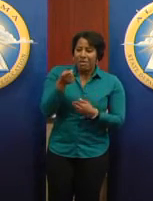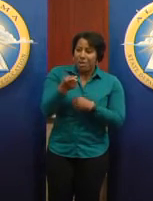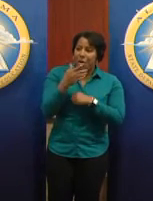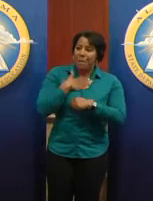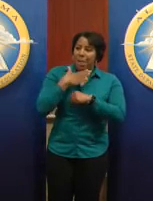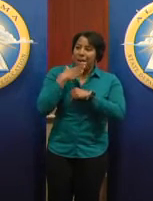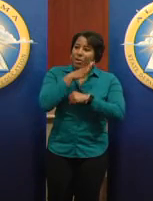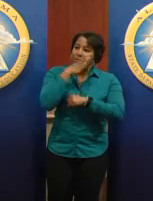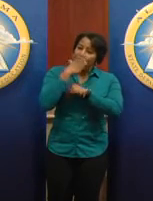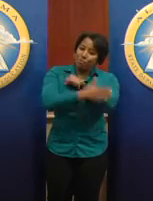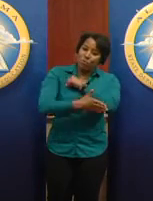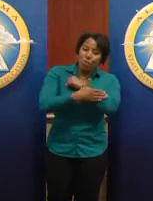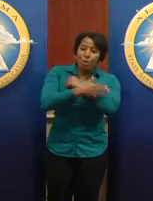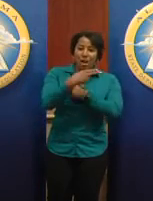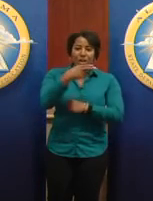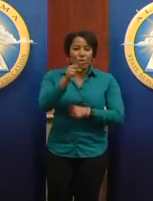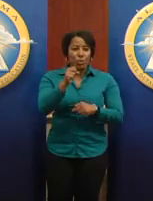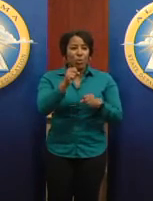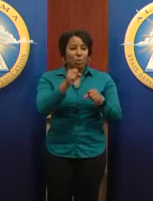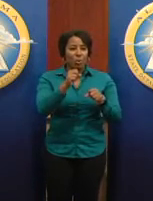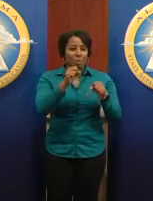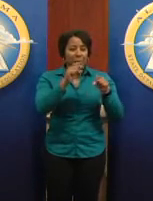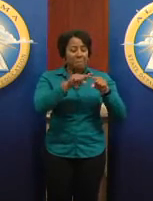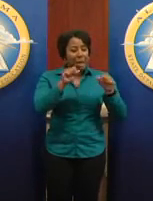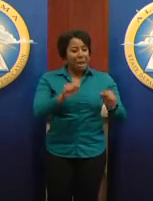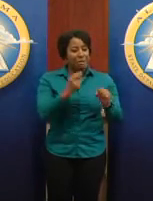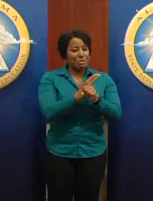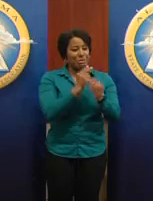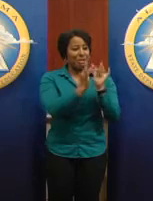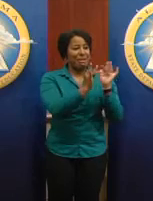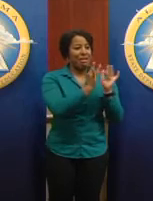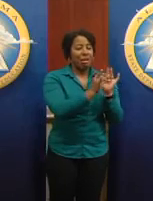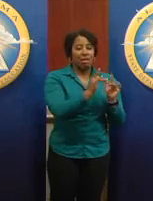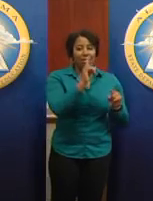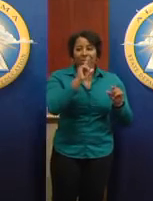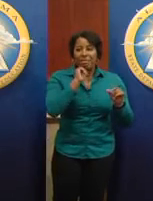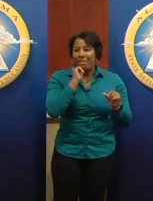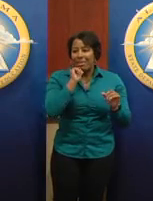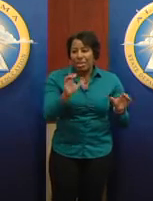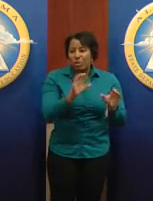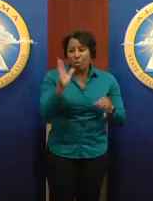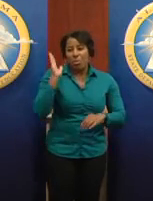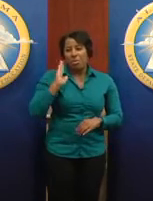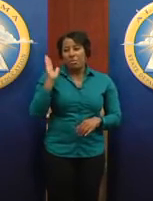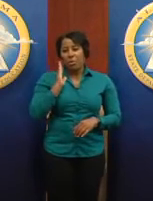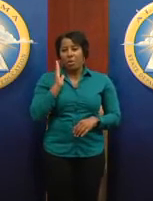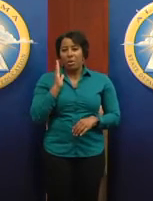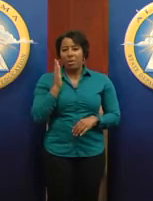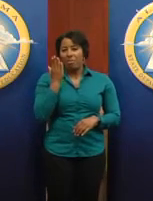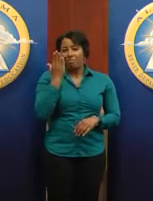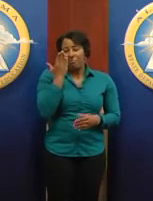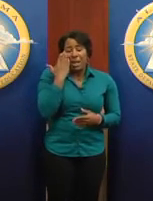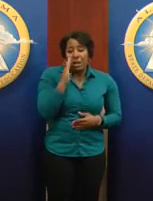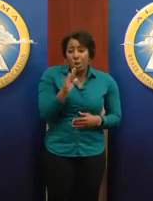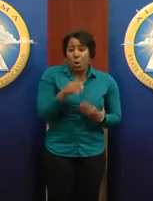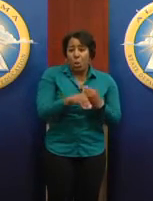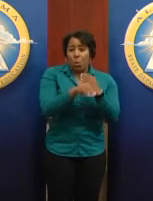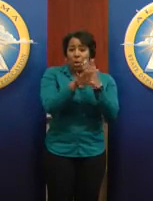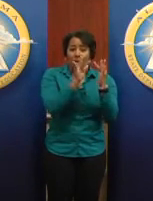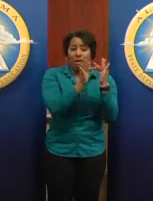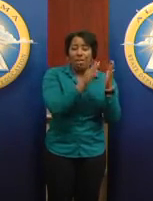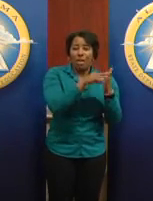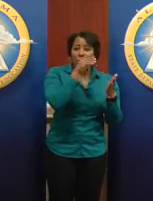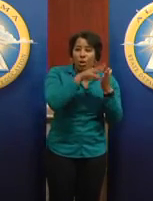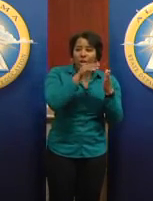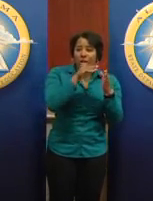that course online. And they've not done that previously because they didn't know what online learning was, and they might have been a little bit afraid of it. Now they're going to say, well, that's